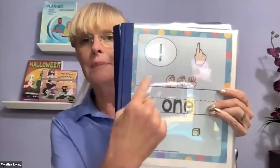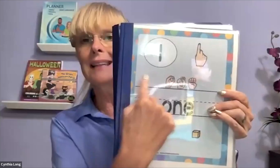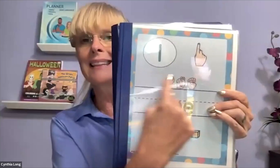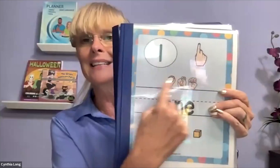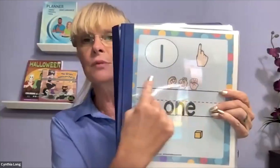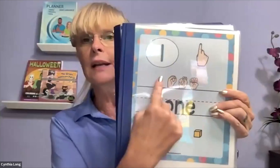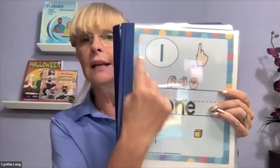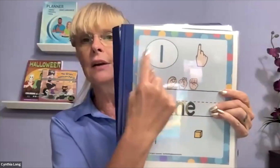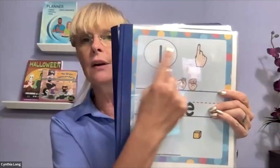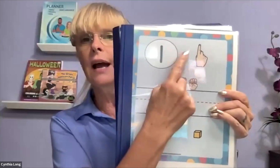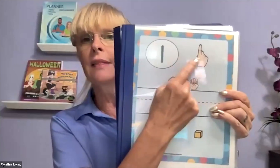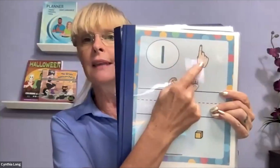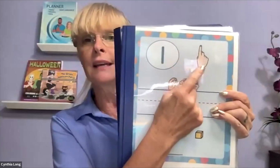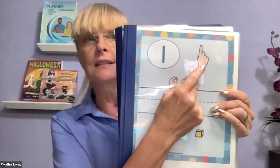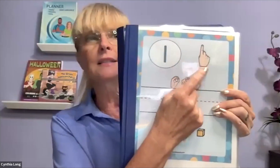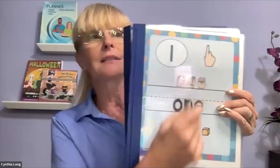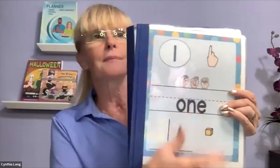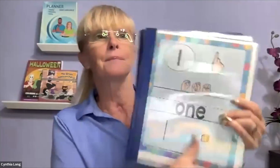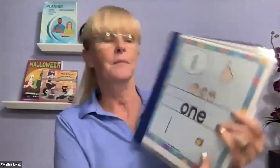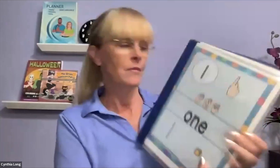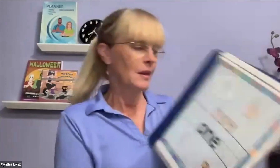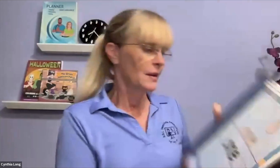copy this right here and these.